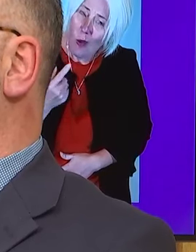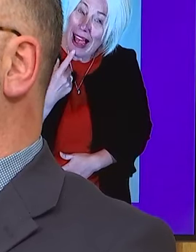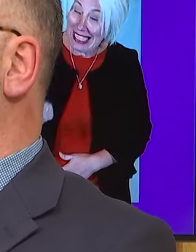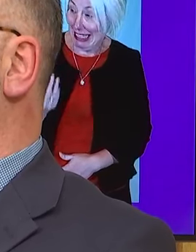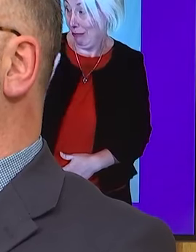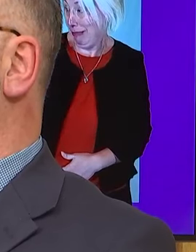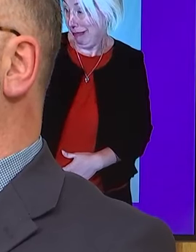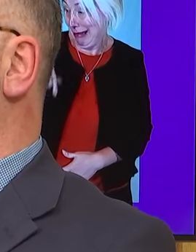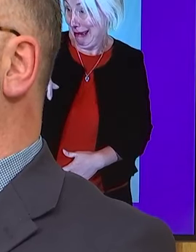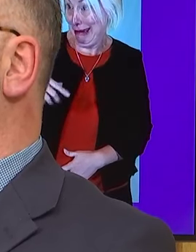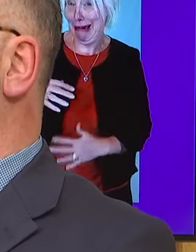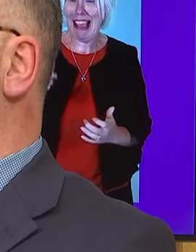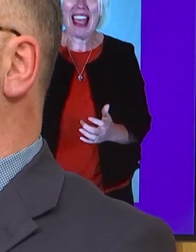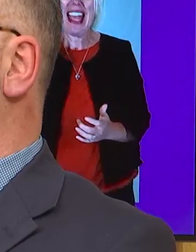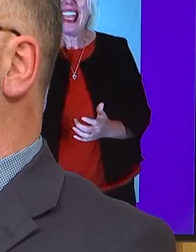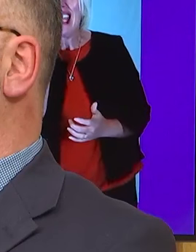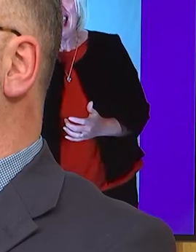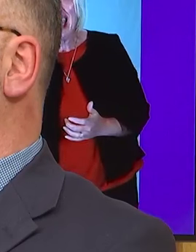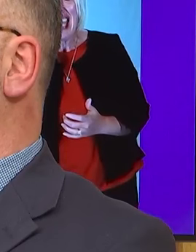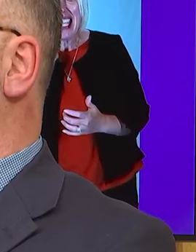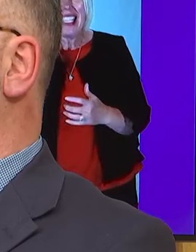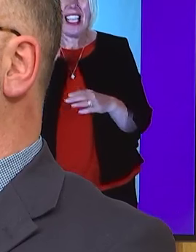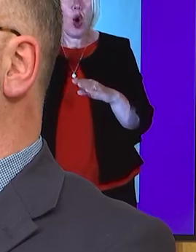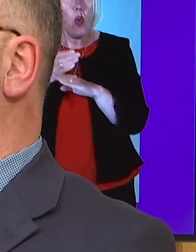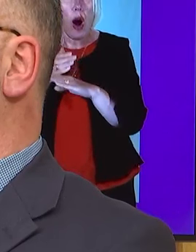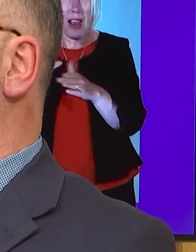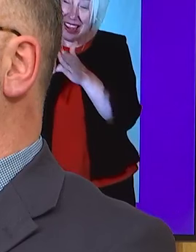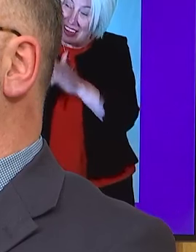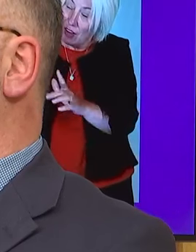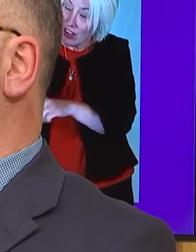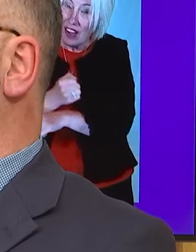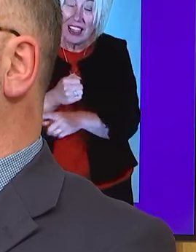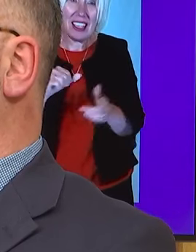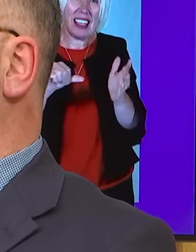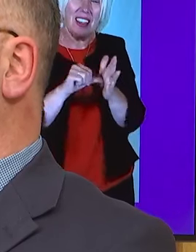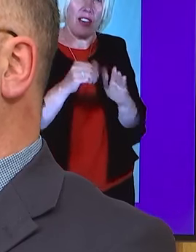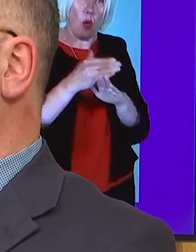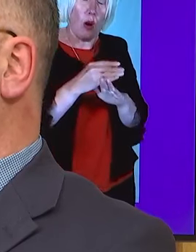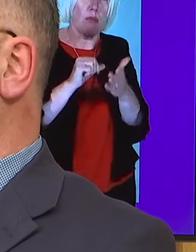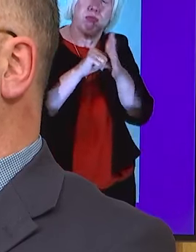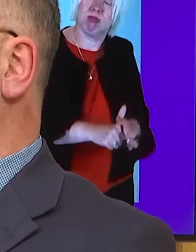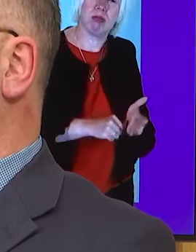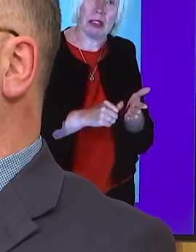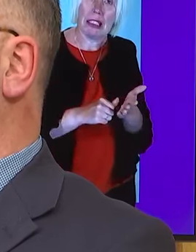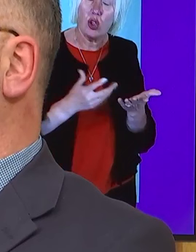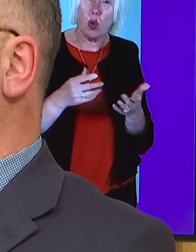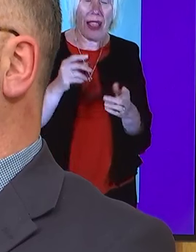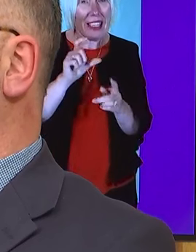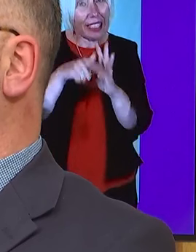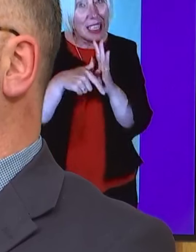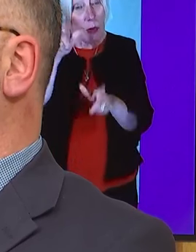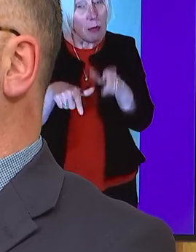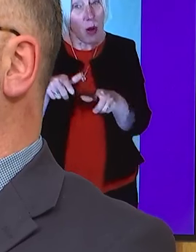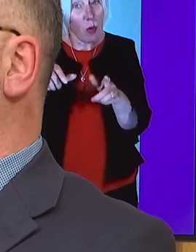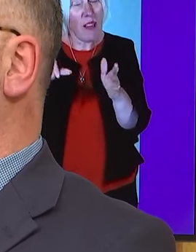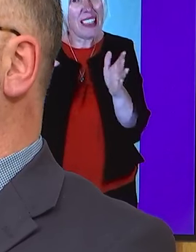like there's easy work's hard to find and hard work's no easy. And I think as disabled people, we find it very easy to find hard work. And so I think we